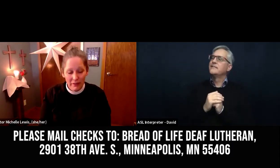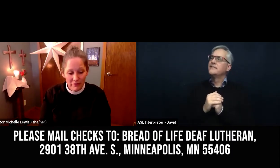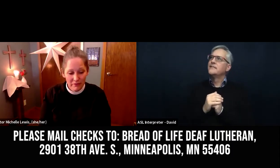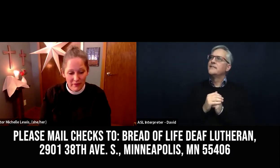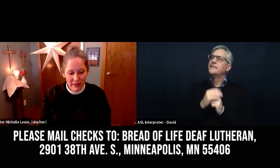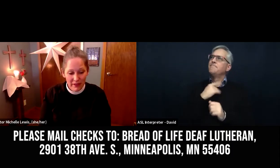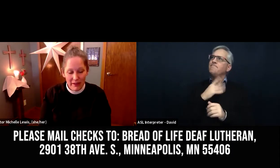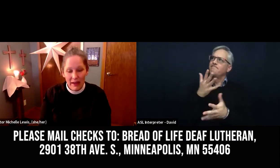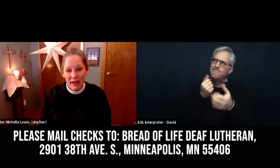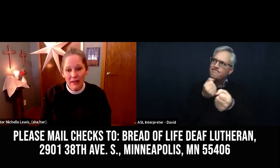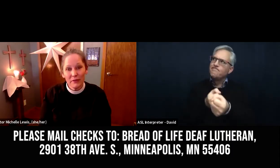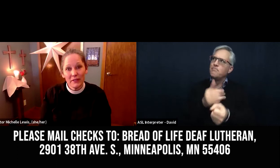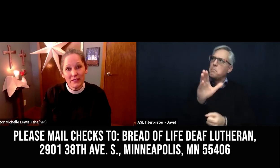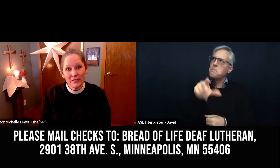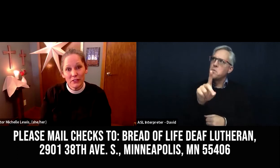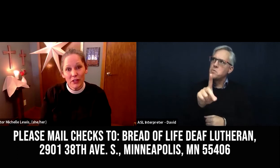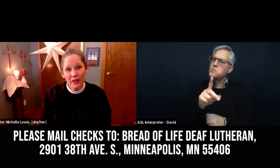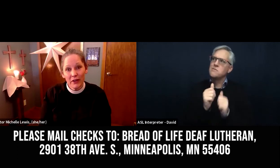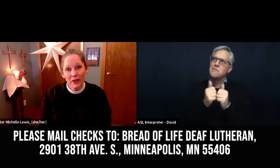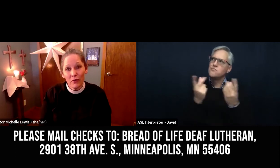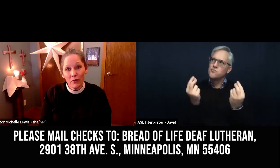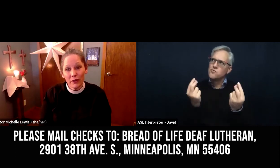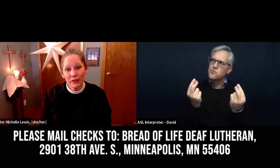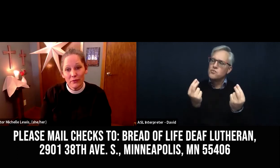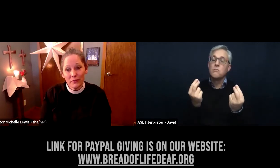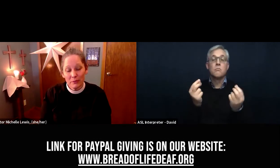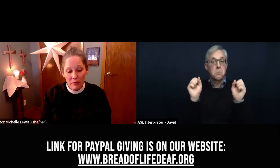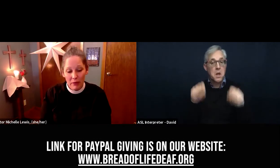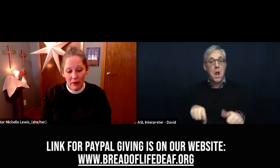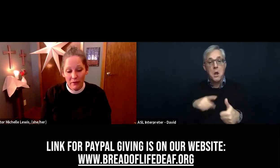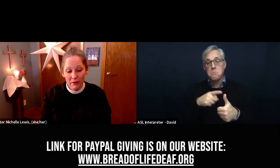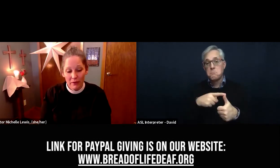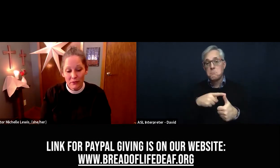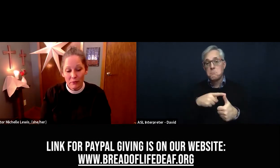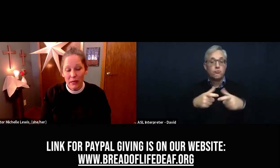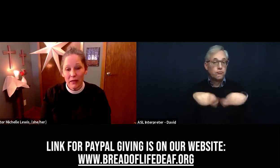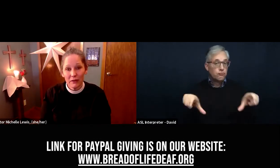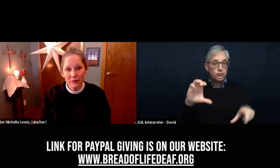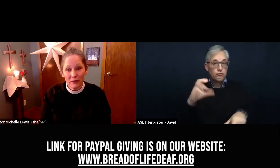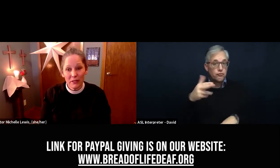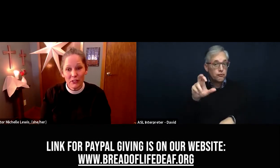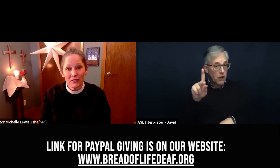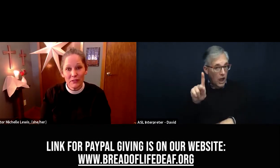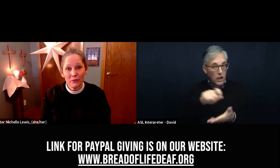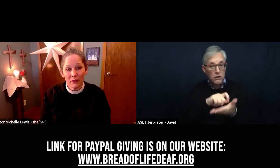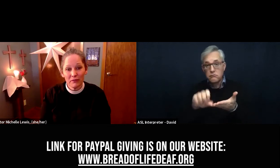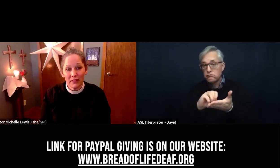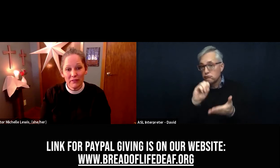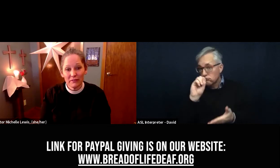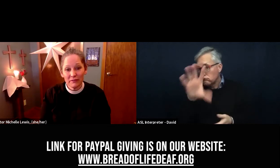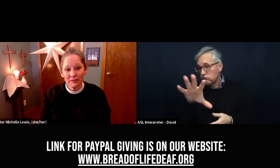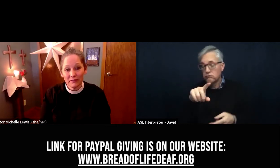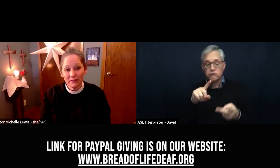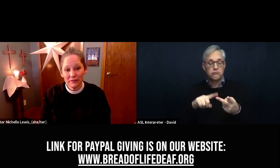of Life, and you can send a check or use PayPal to make a donation to Bread of